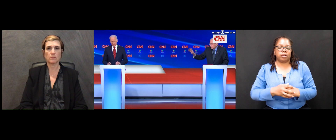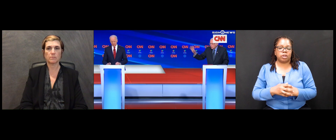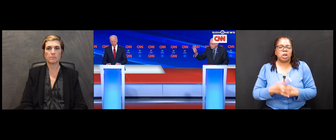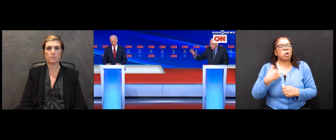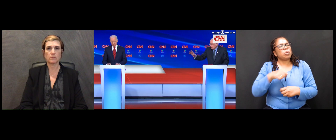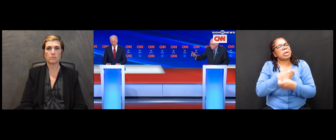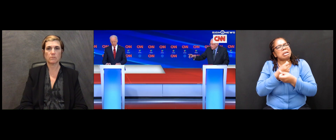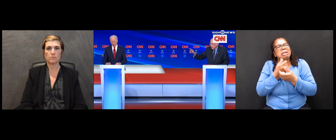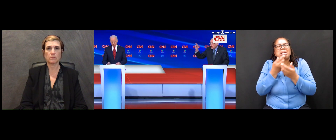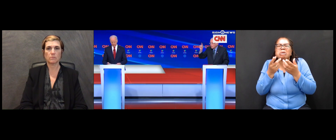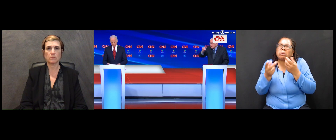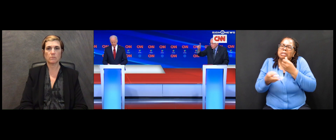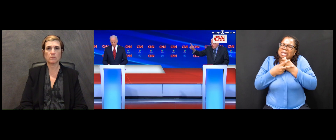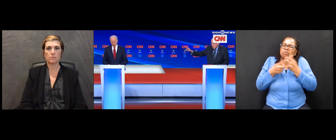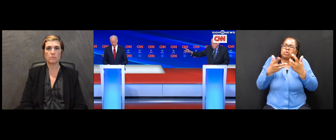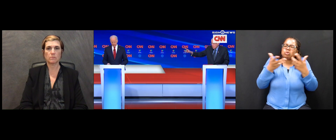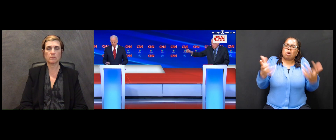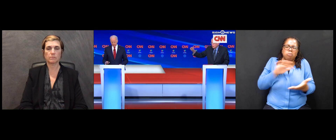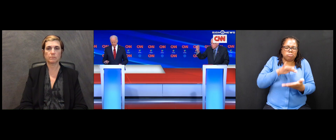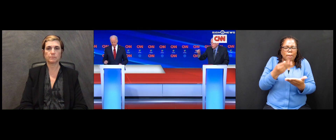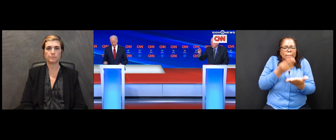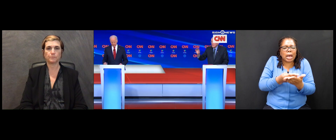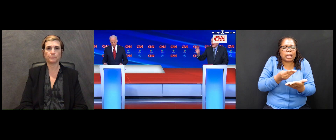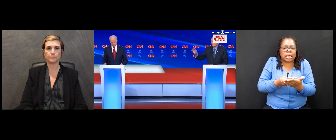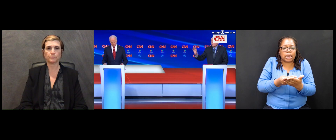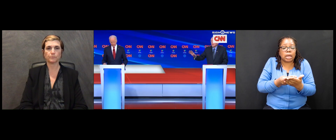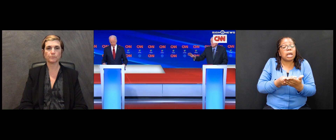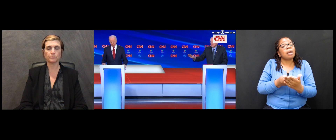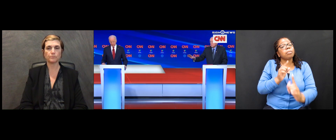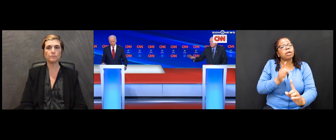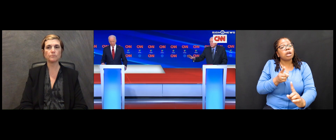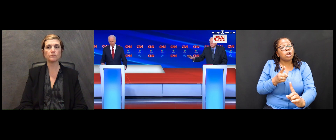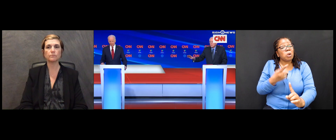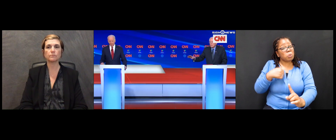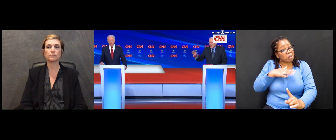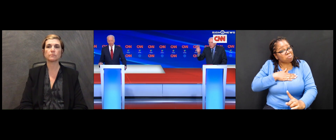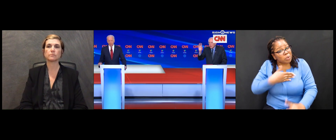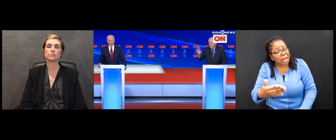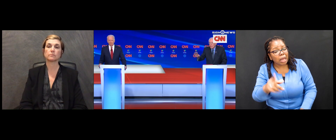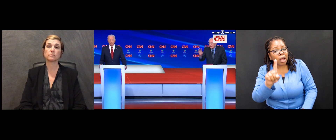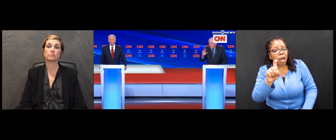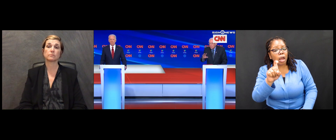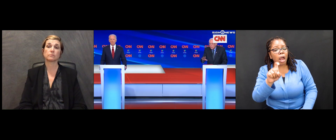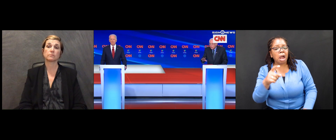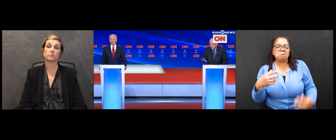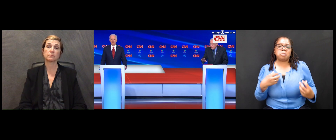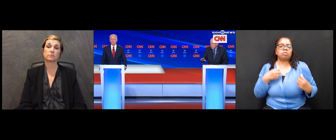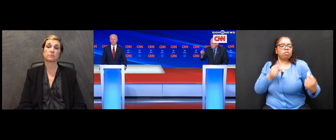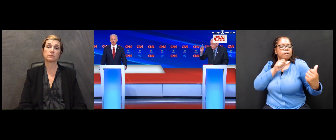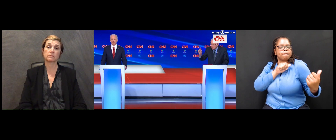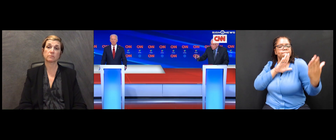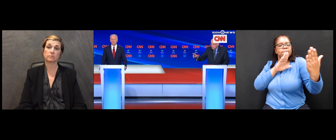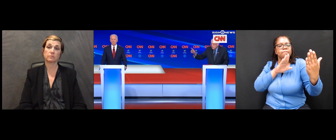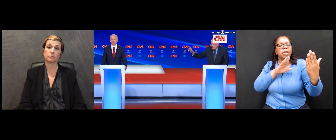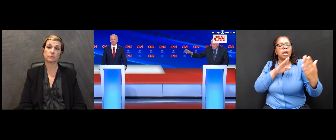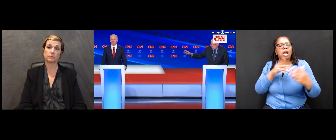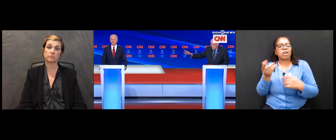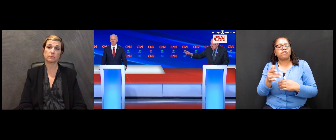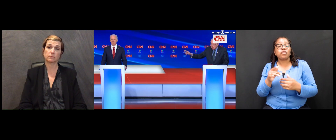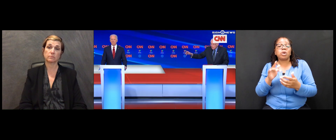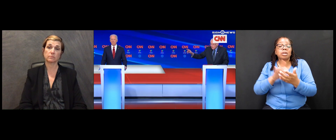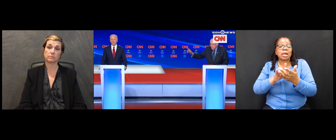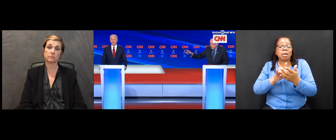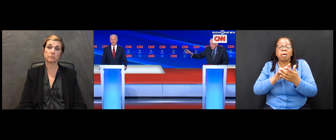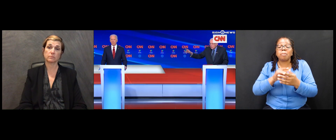huge sums of money doing that. The trick is, do we have the guts to take on the healthcare industry, some of which is